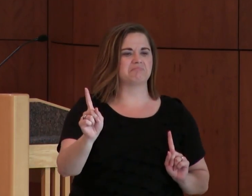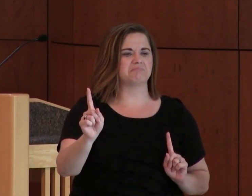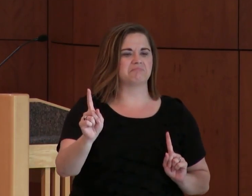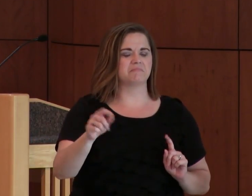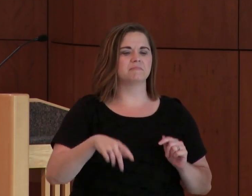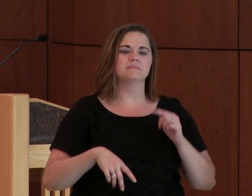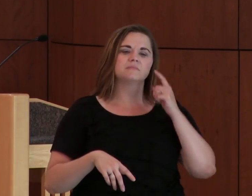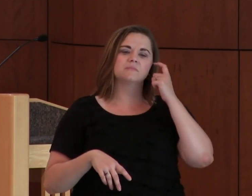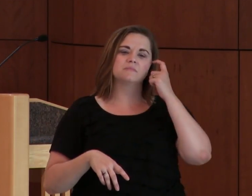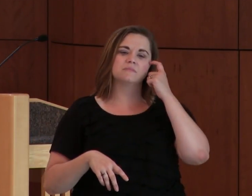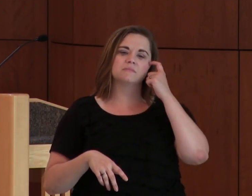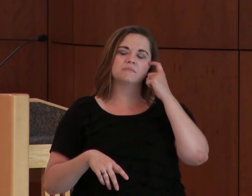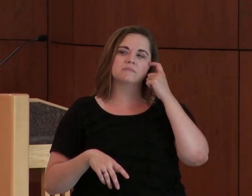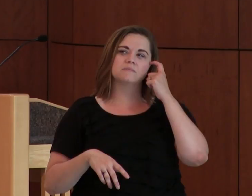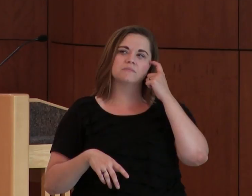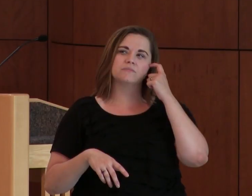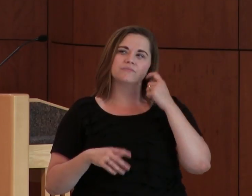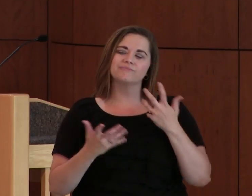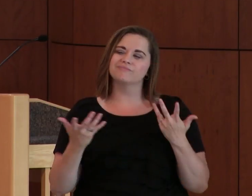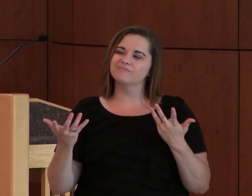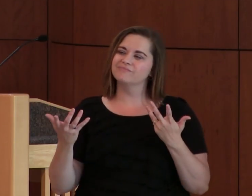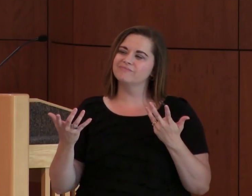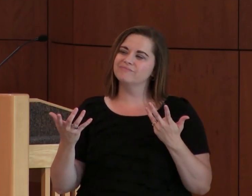And sometimes I don't think we're all that different.